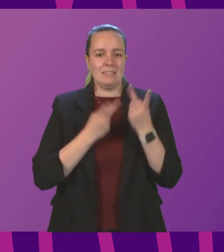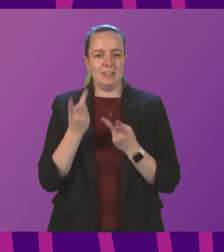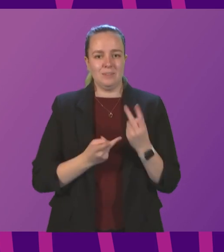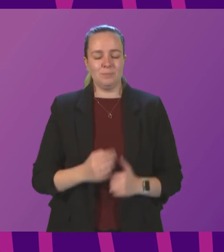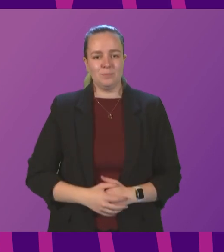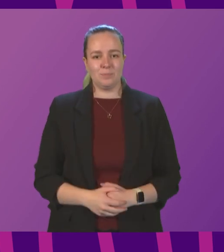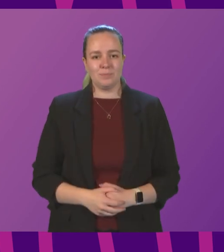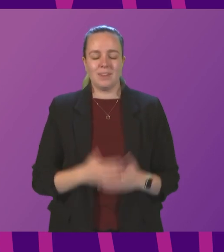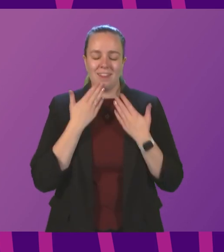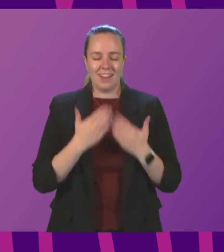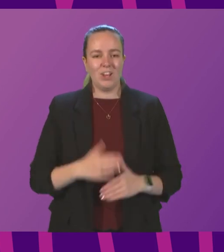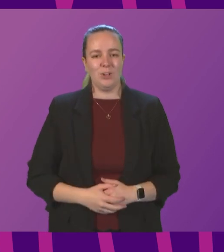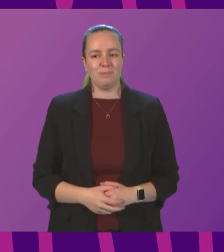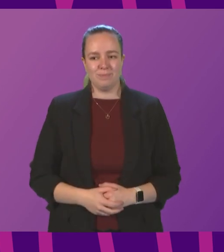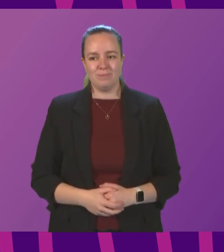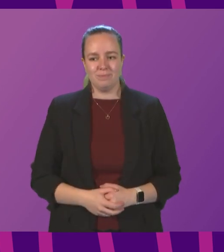Thank you.